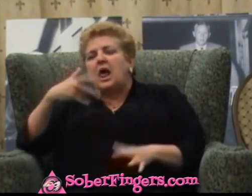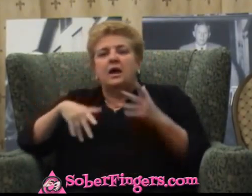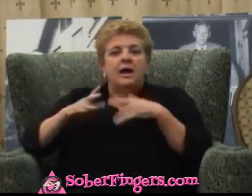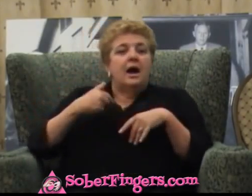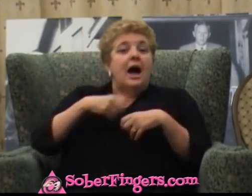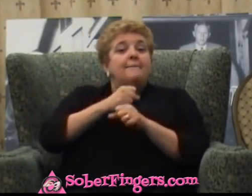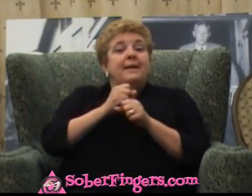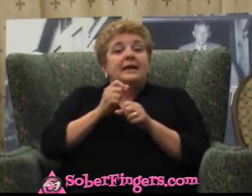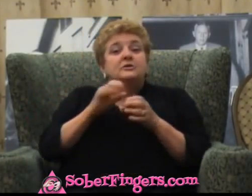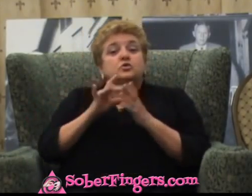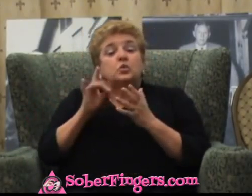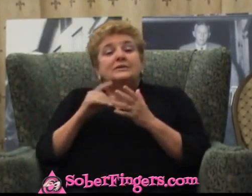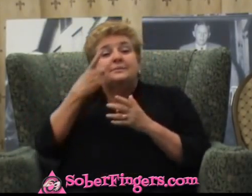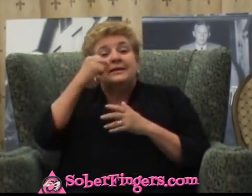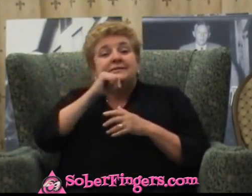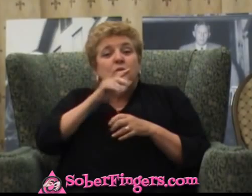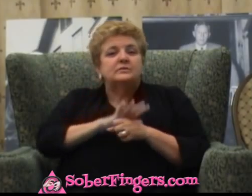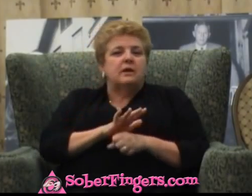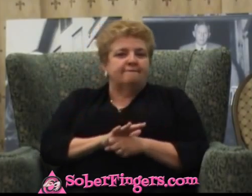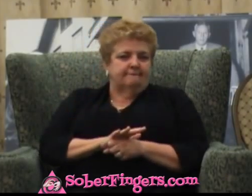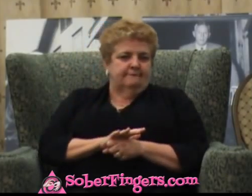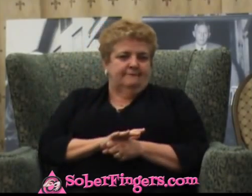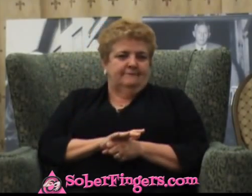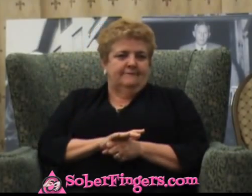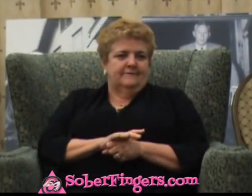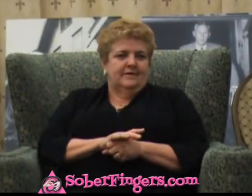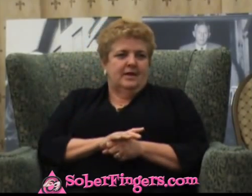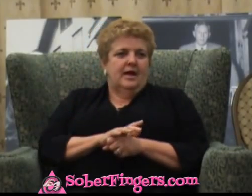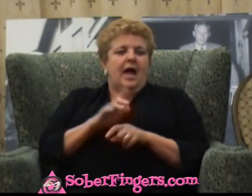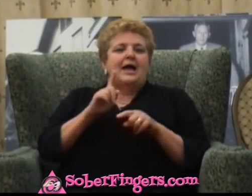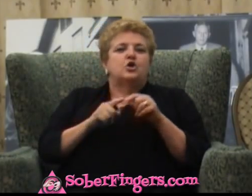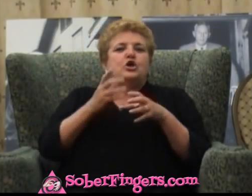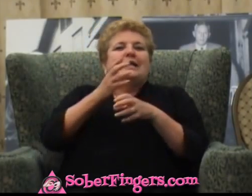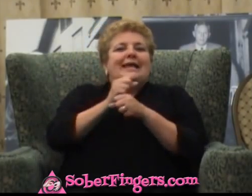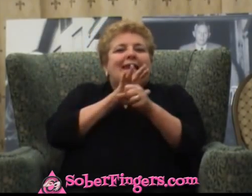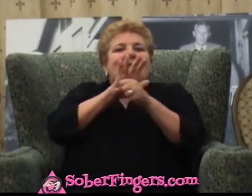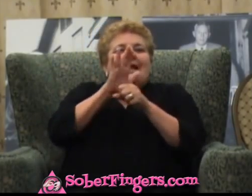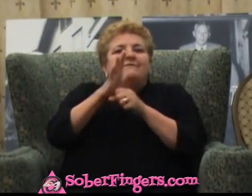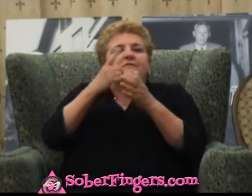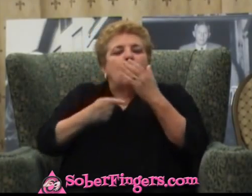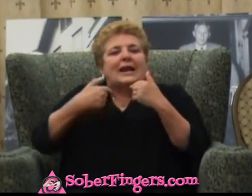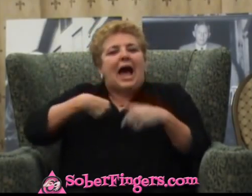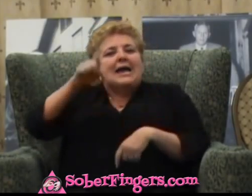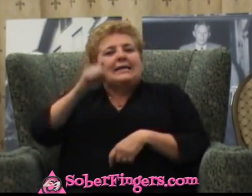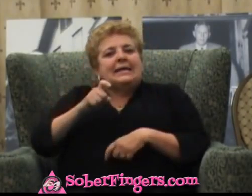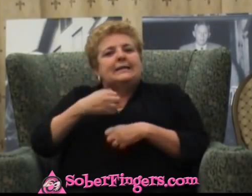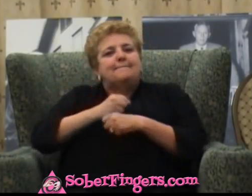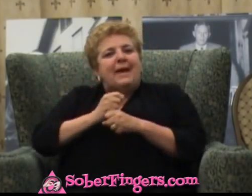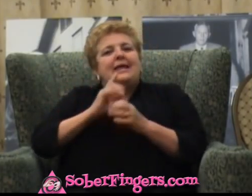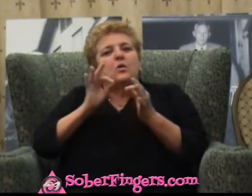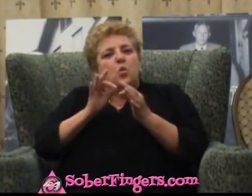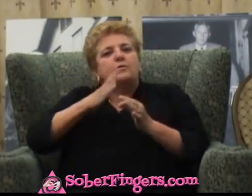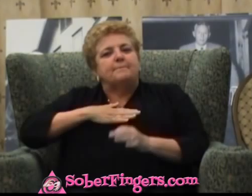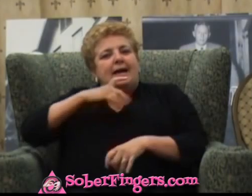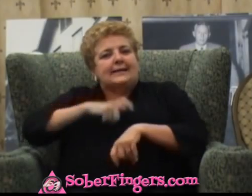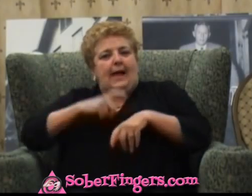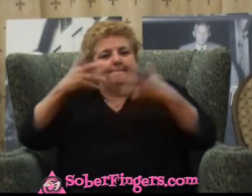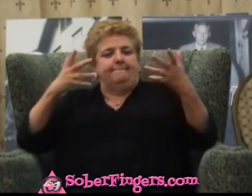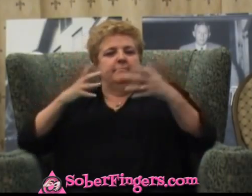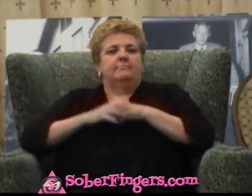enough. I couldn't get enough of what I needed to make it worthwhile. There wasn't enough drugs. There wasn't